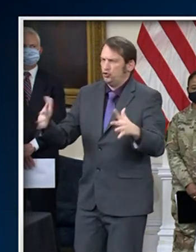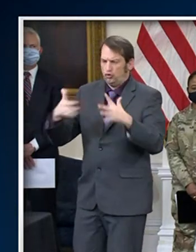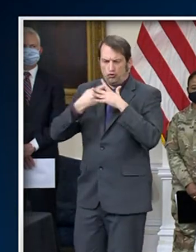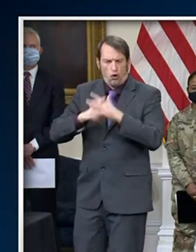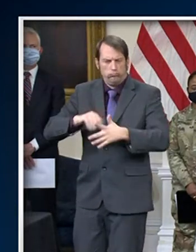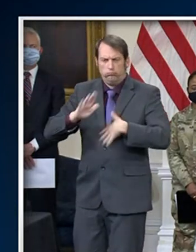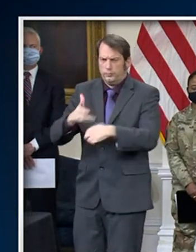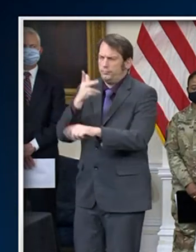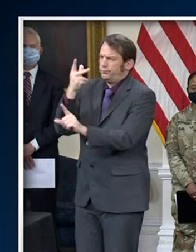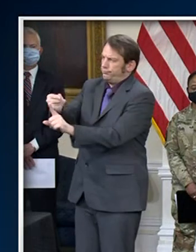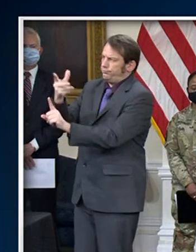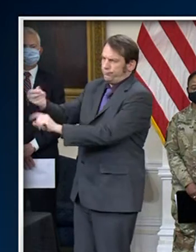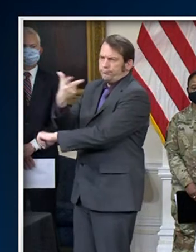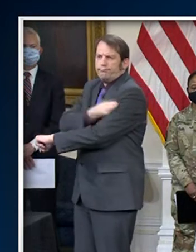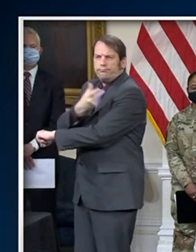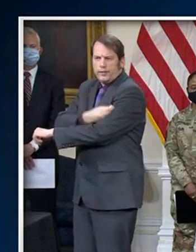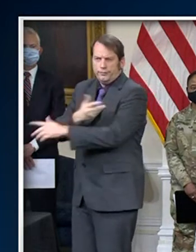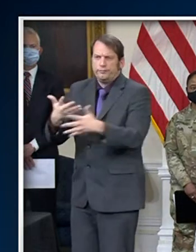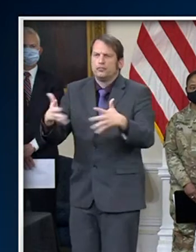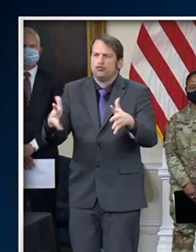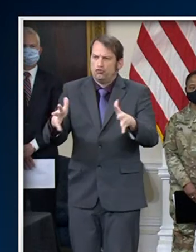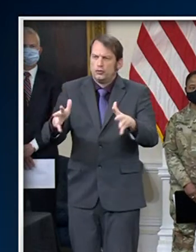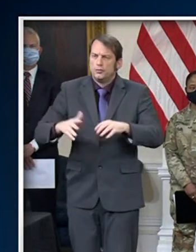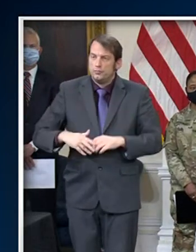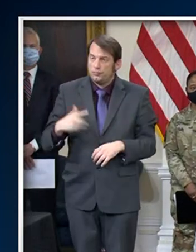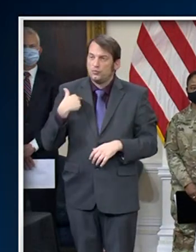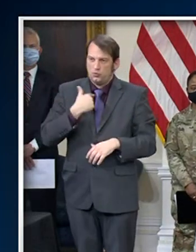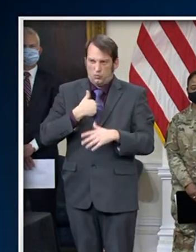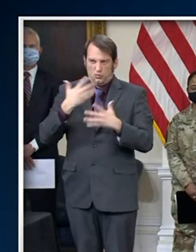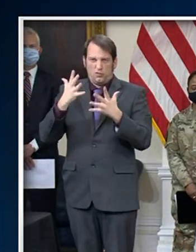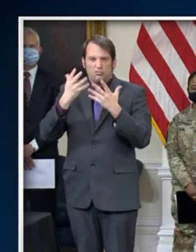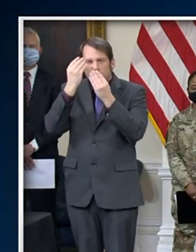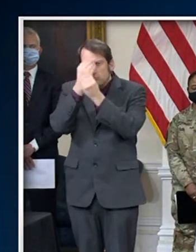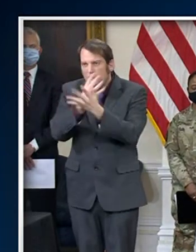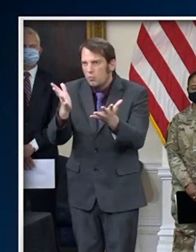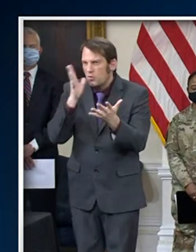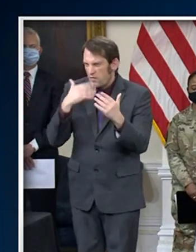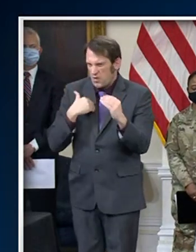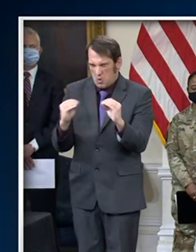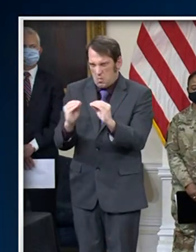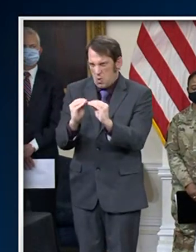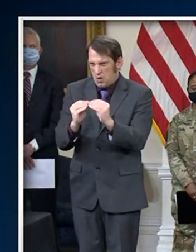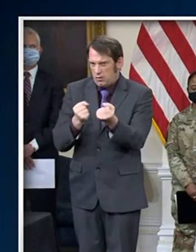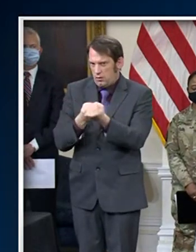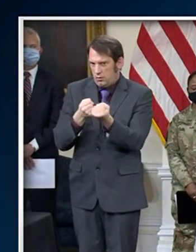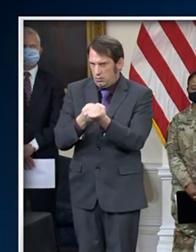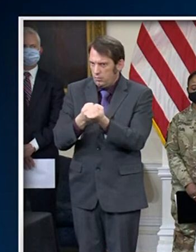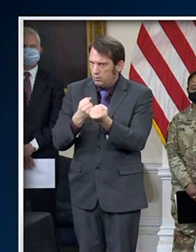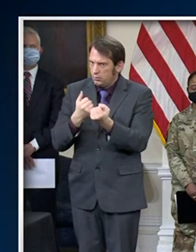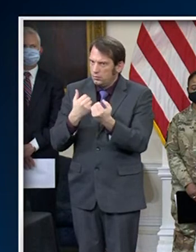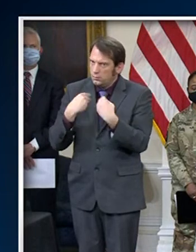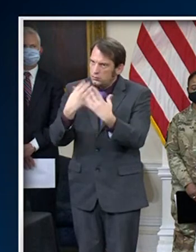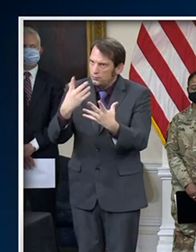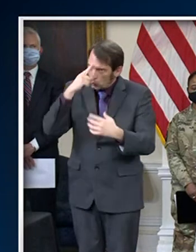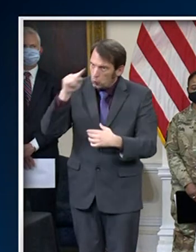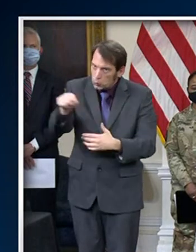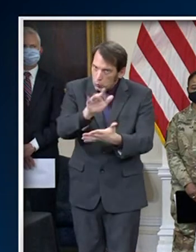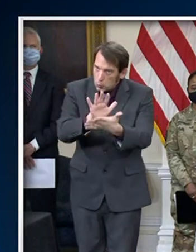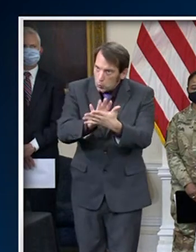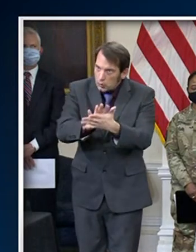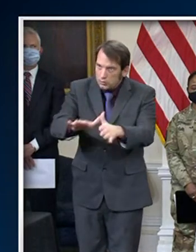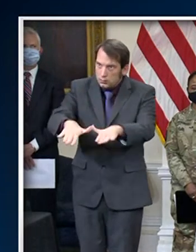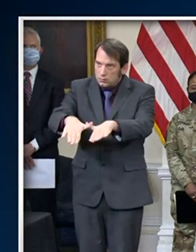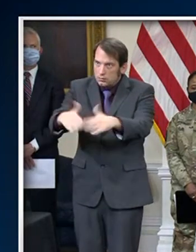Today, we're announcing additional support to promote and facilitate school reopenings. The Maryland Department of Health and the